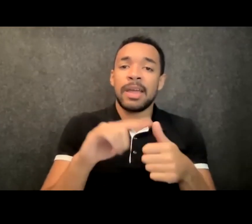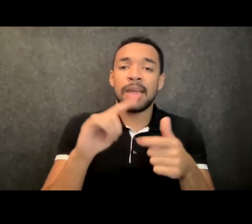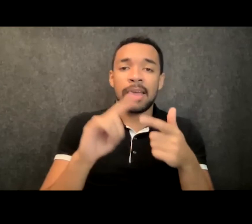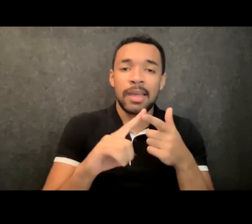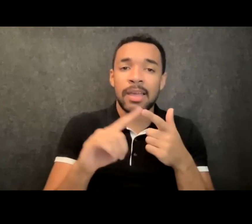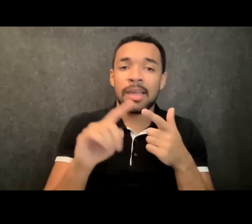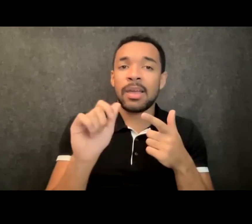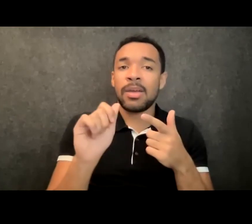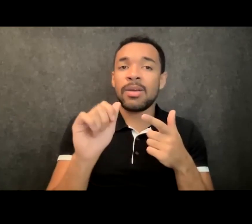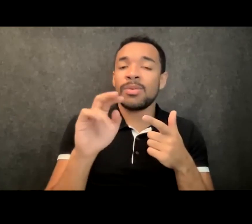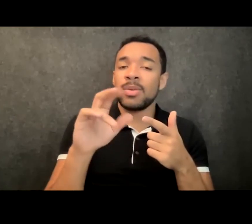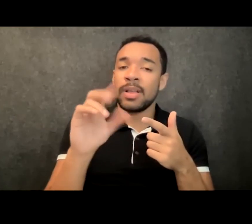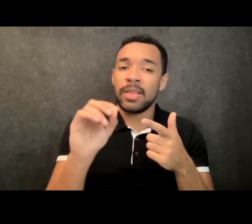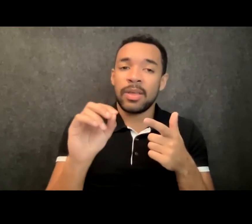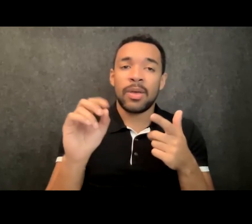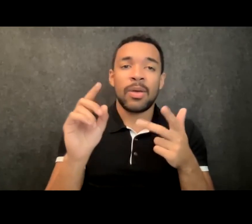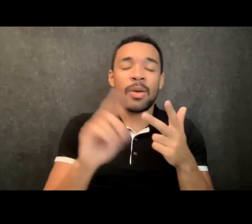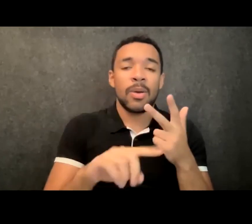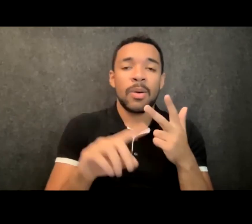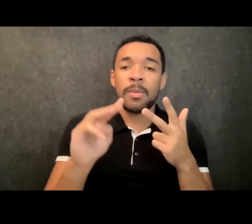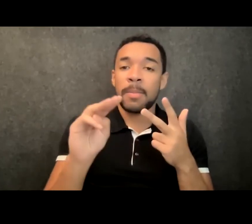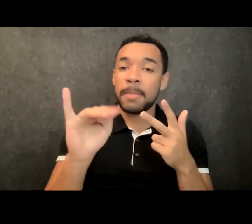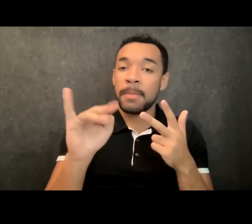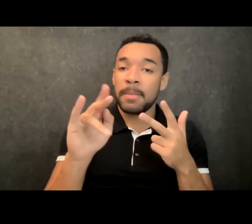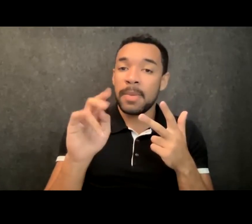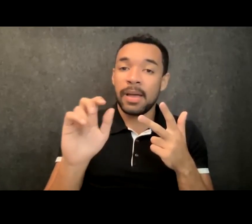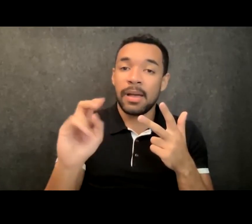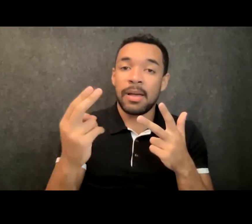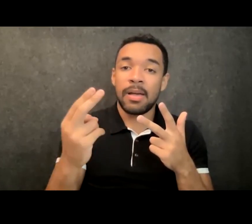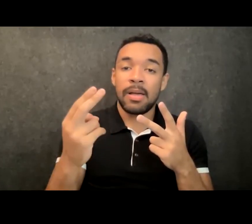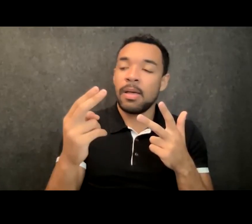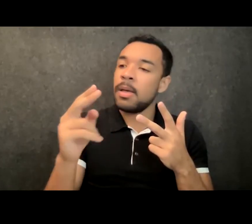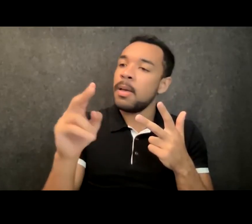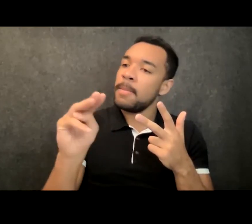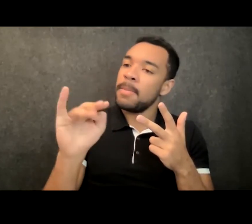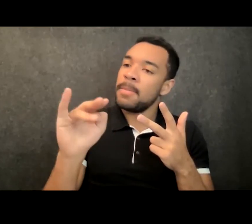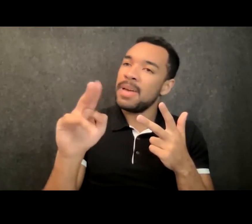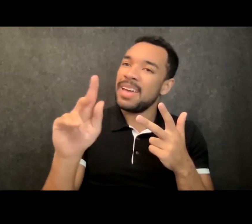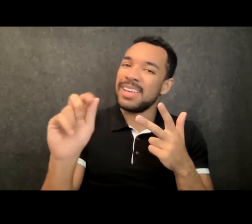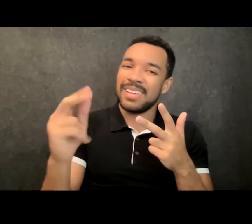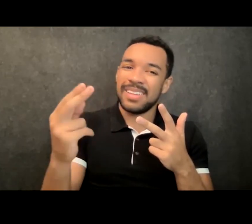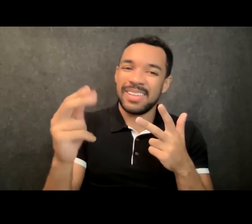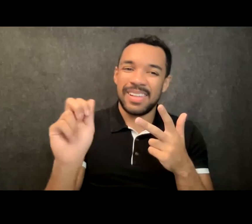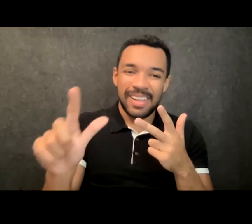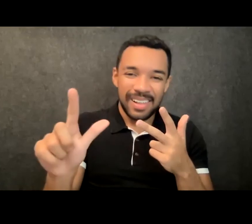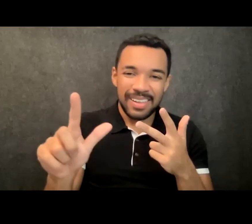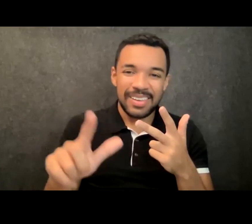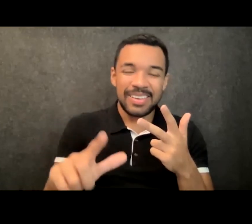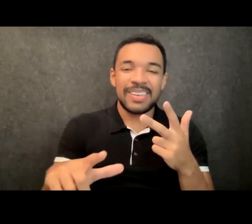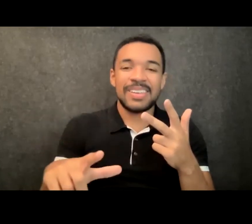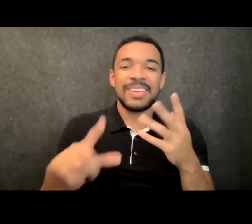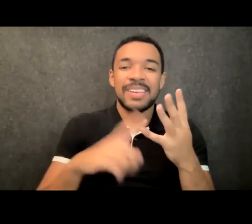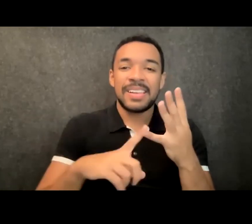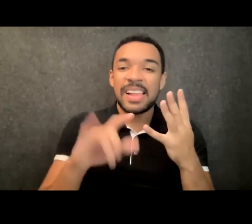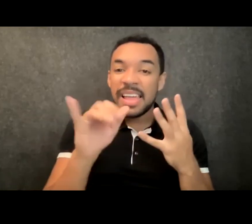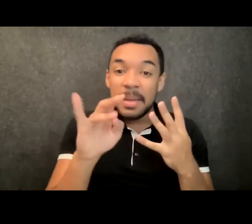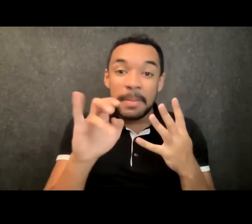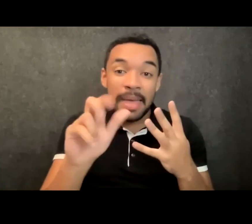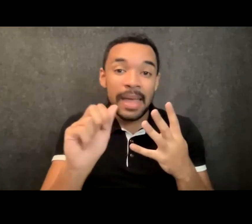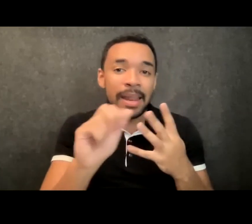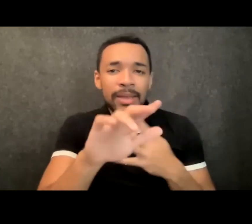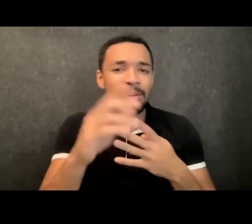Kirin, Michael, yes. Ximena, thoughts. Give me your, you know, we're gonna talk about this, but thoughts.